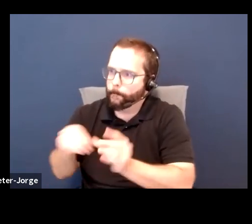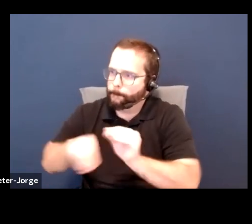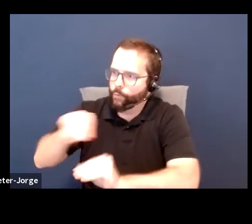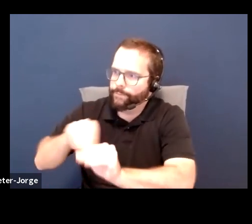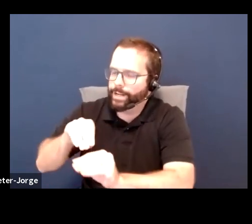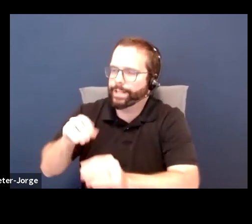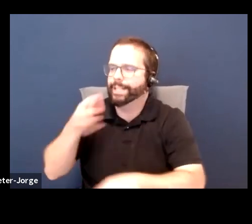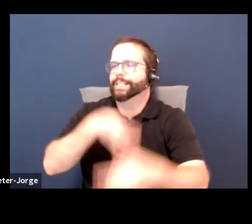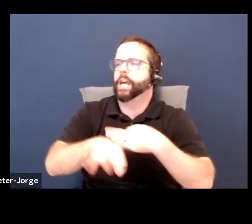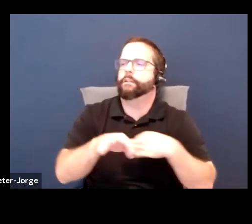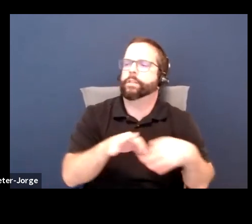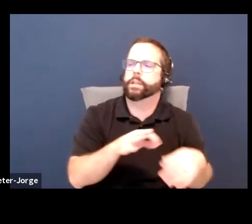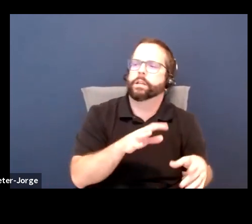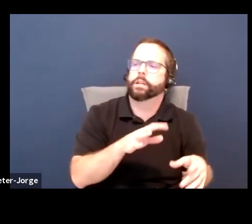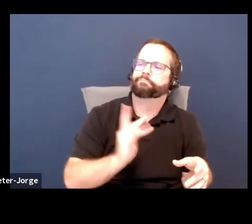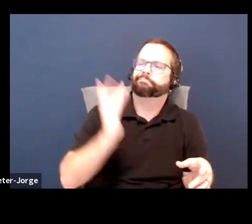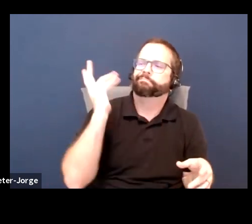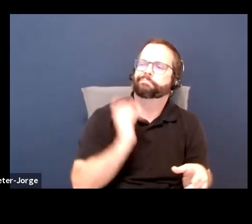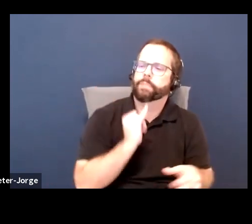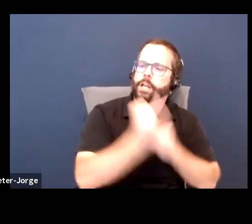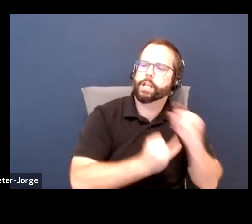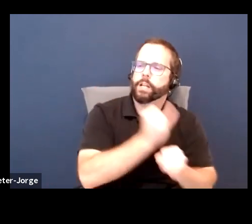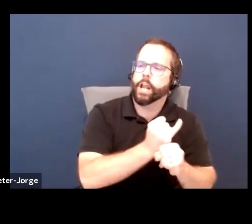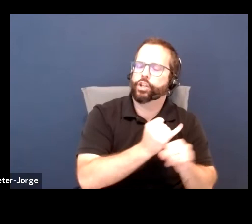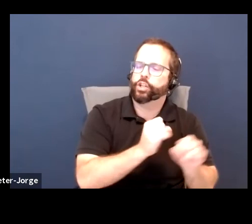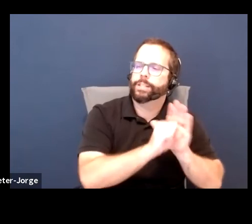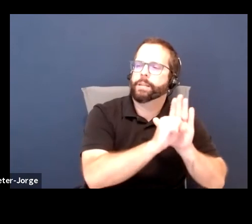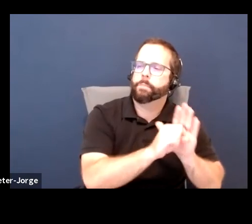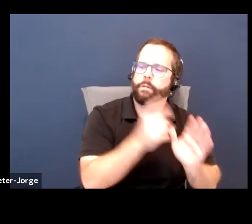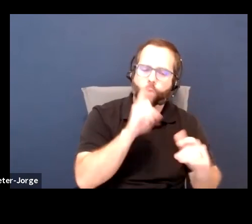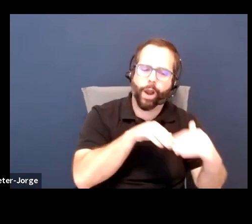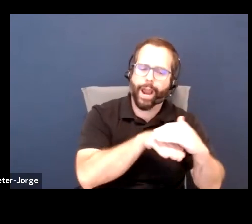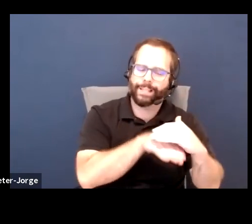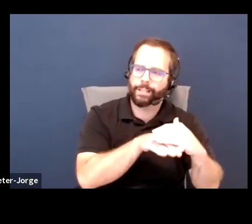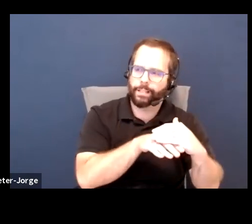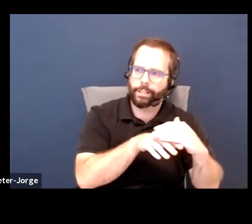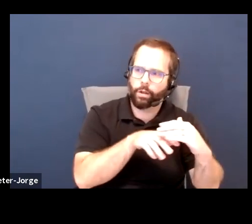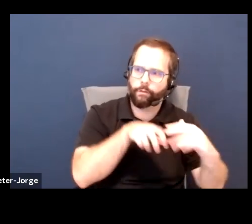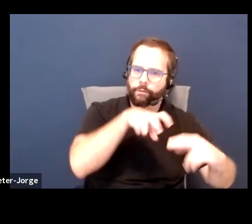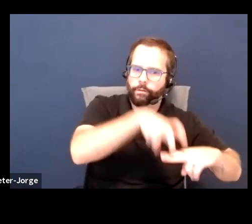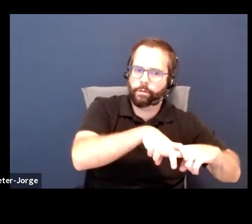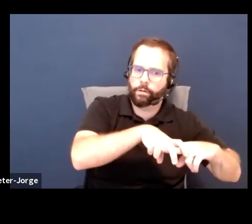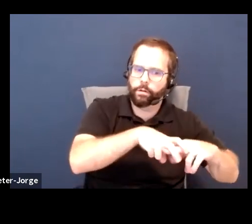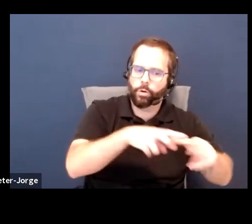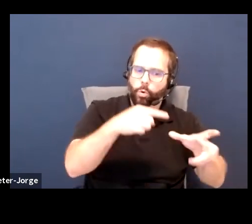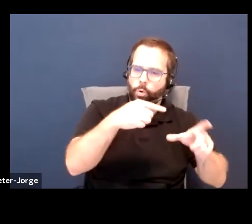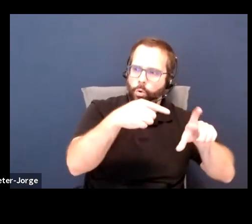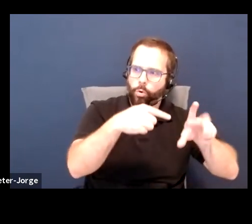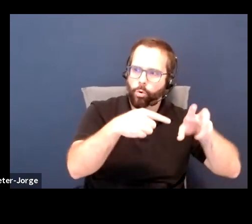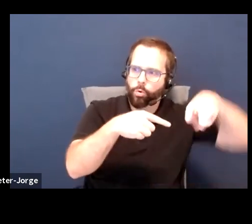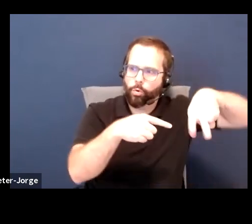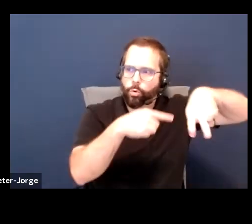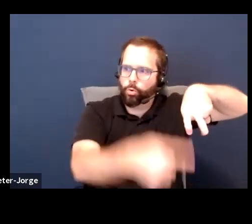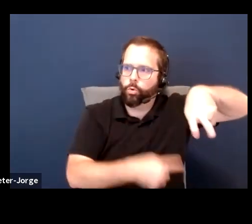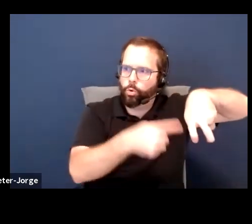is attributed to the international symbol of access. This is a bill that Centers for